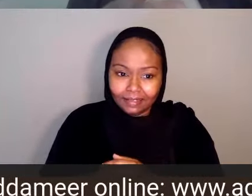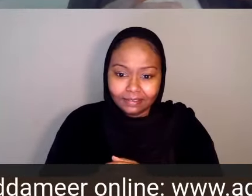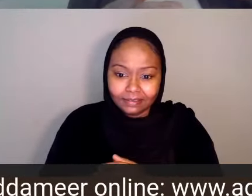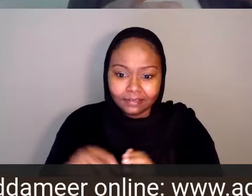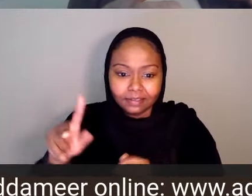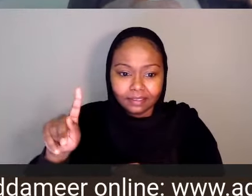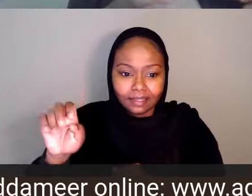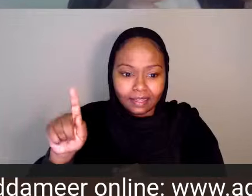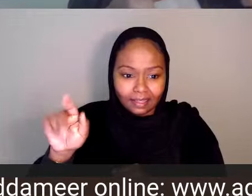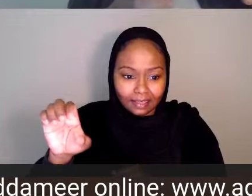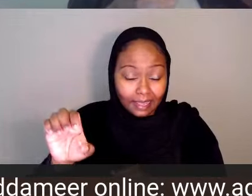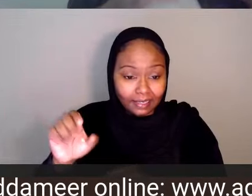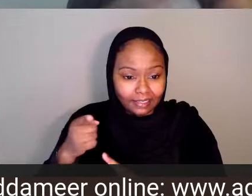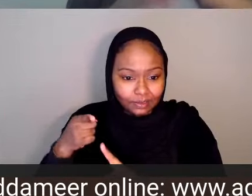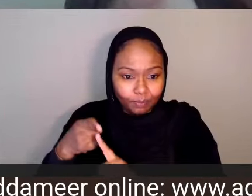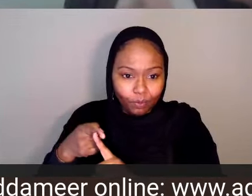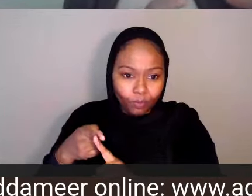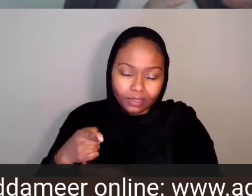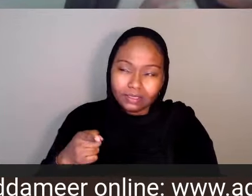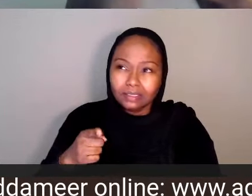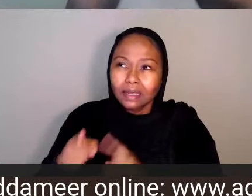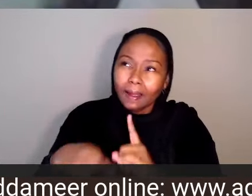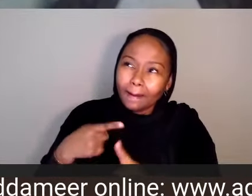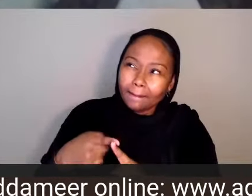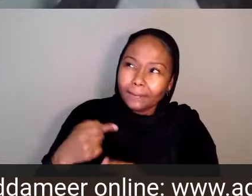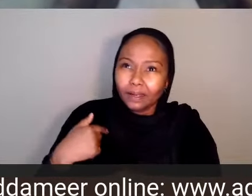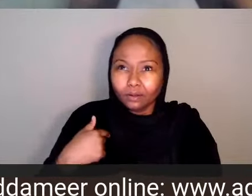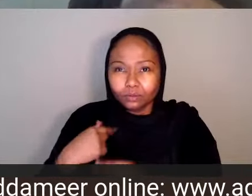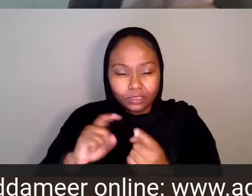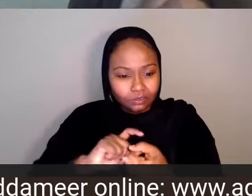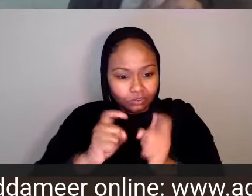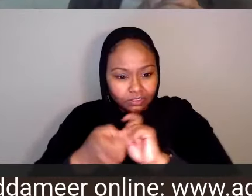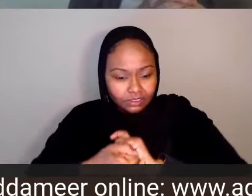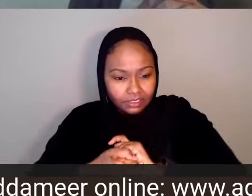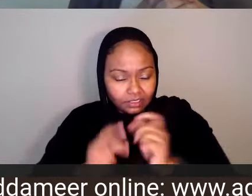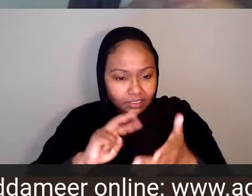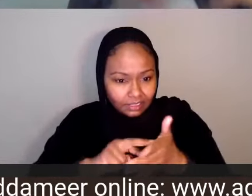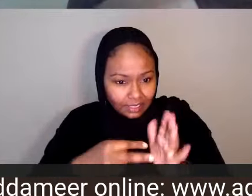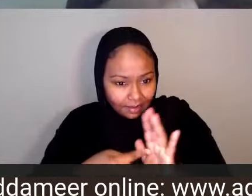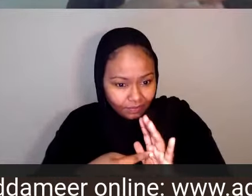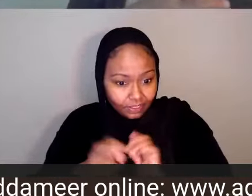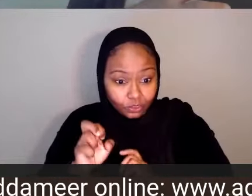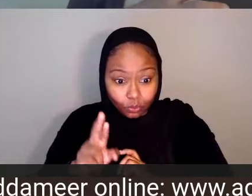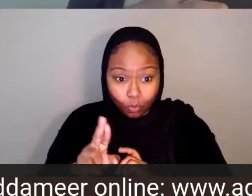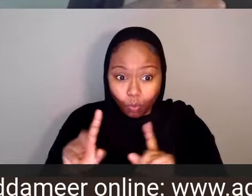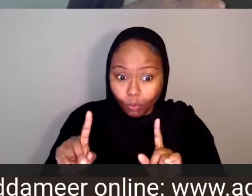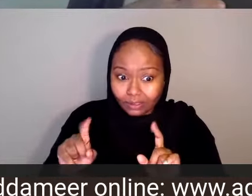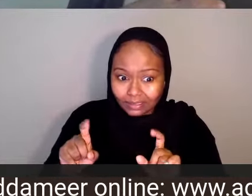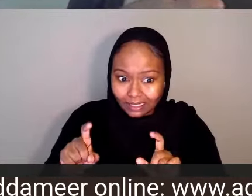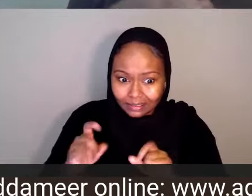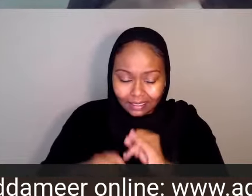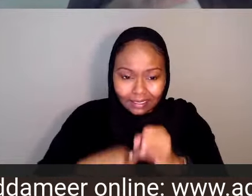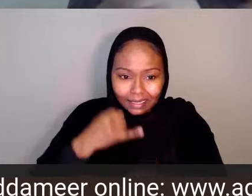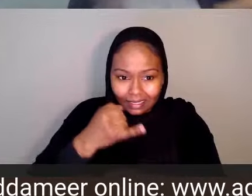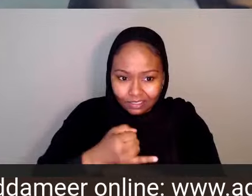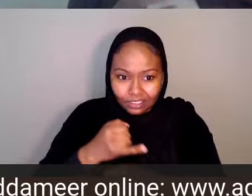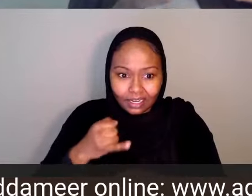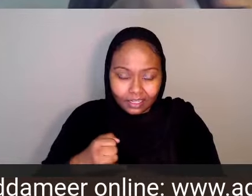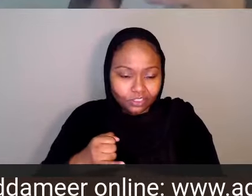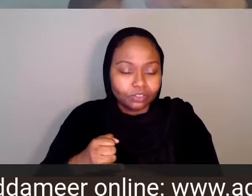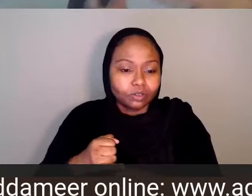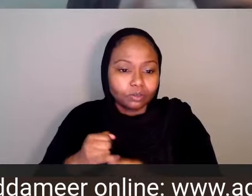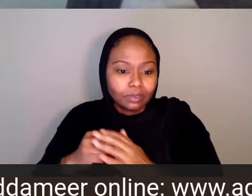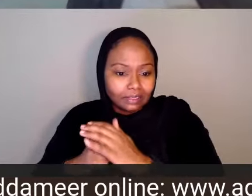redefinition or testing the international standards in international law by